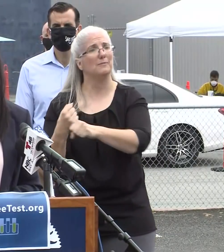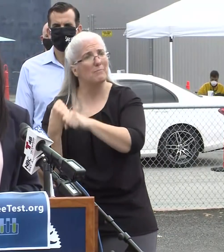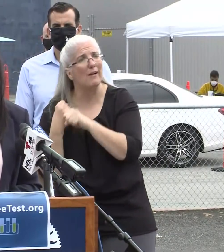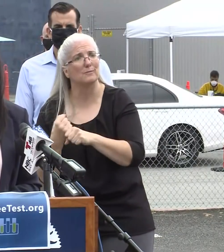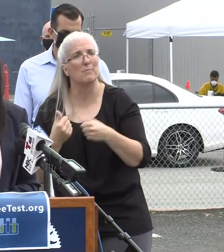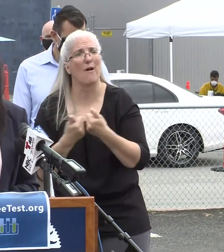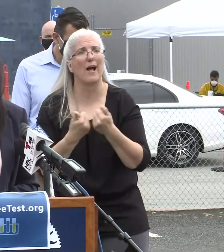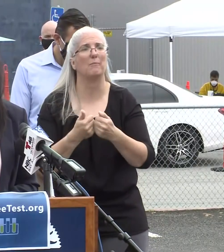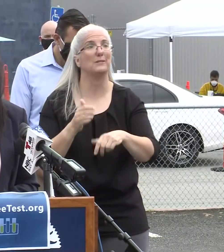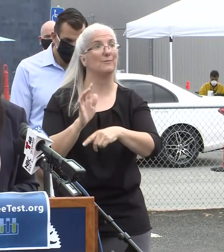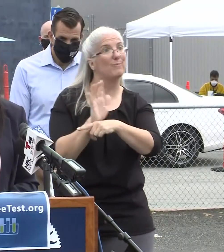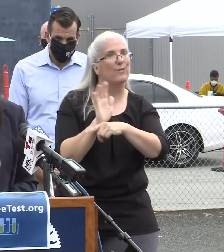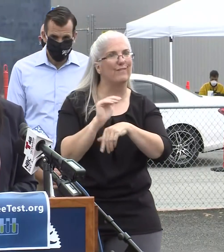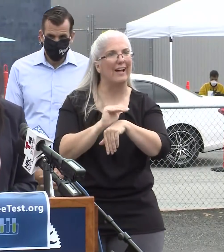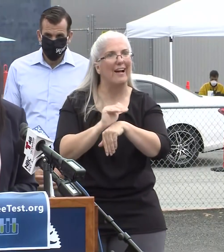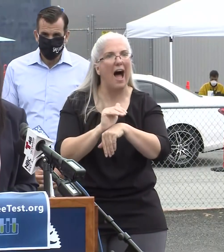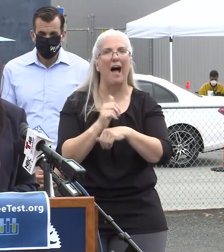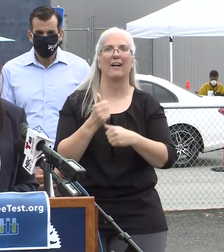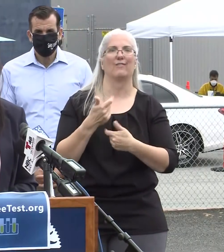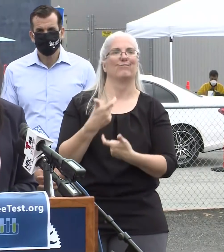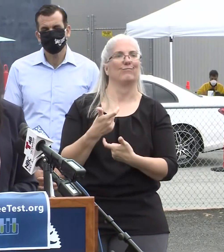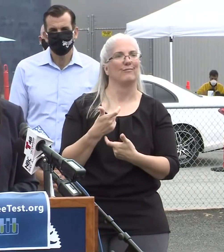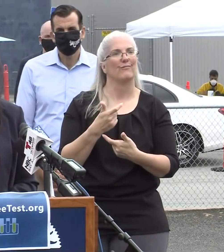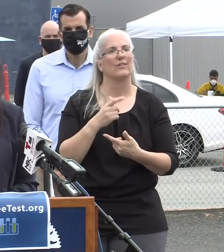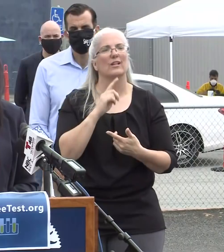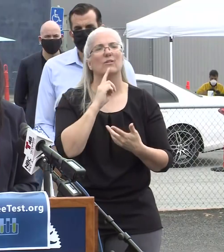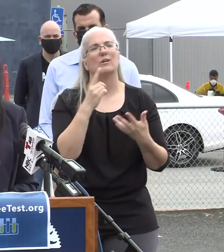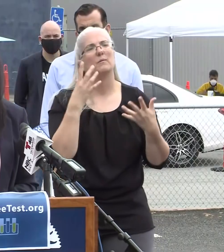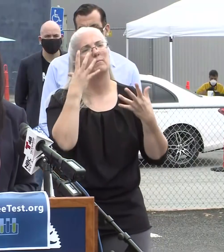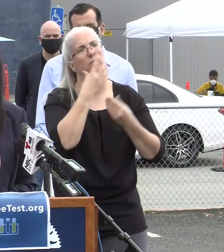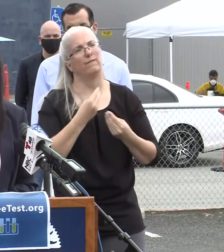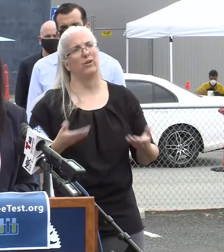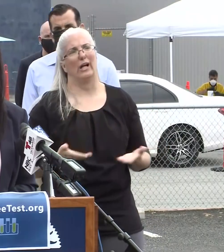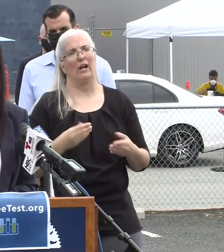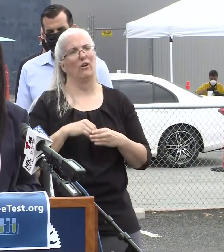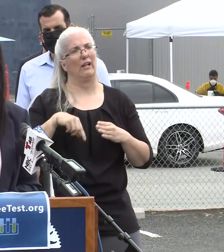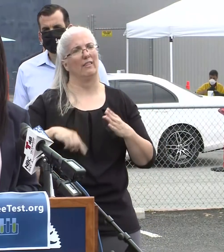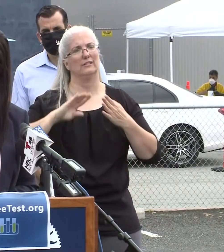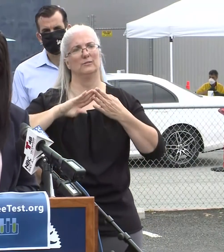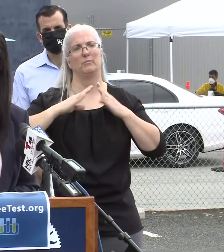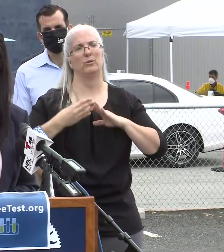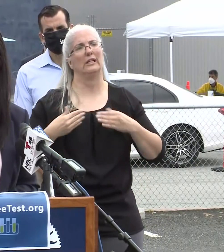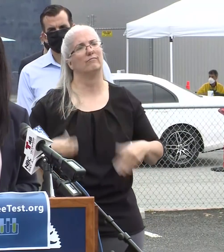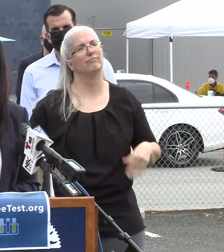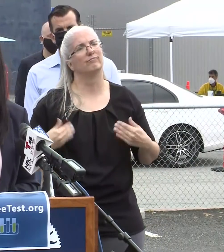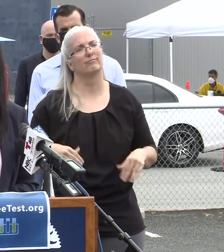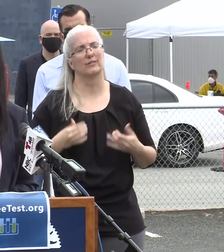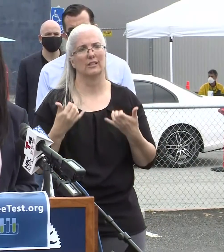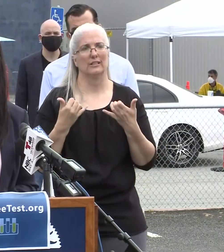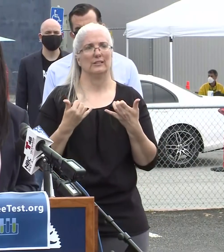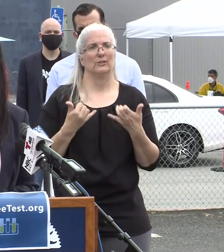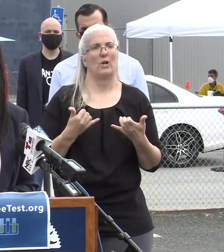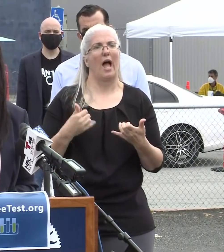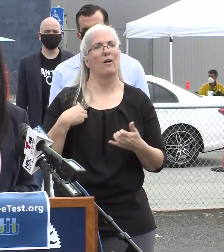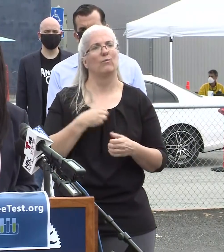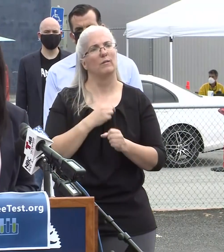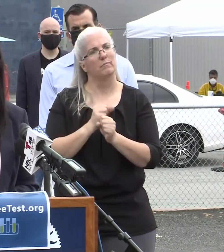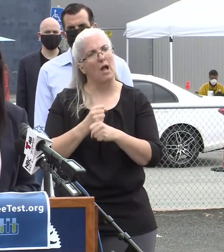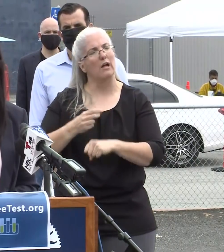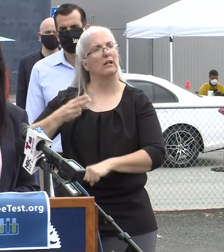movie nights, and the such, serving a beautiful community. Today, we are making history in making sure that